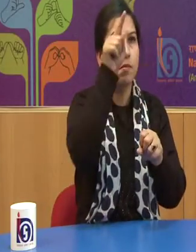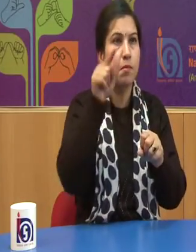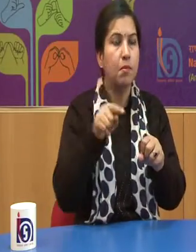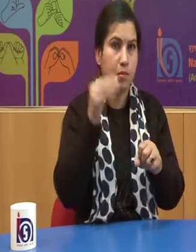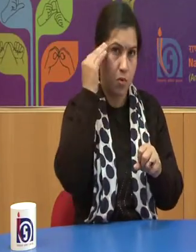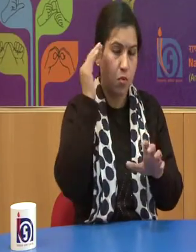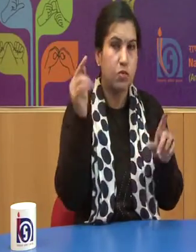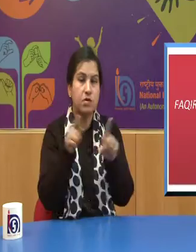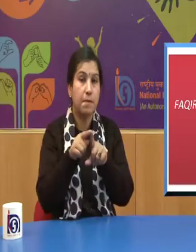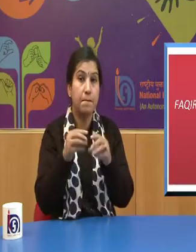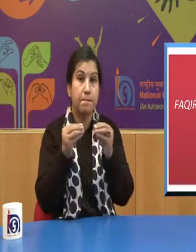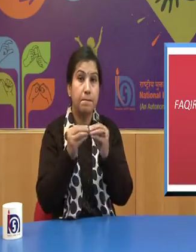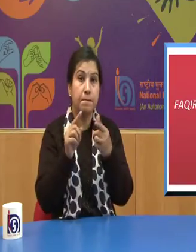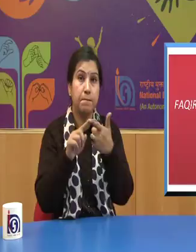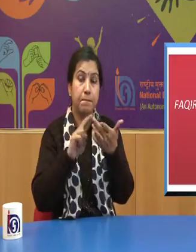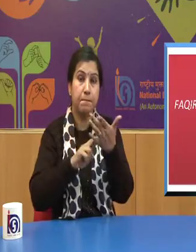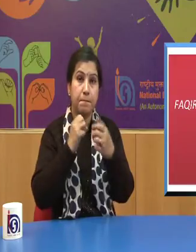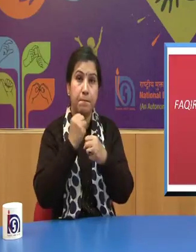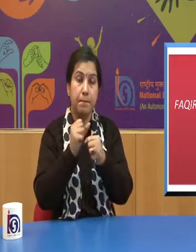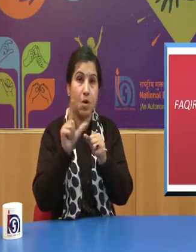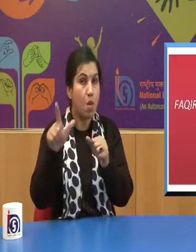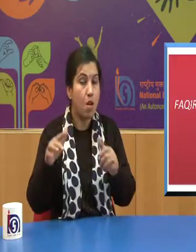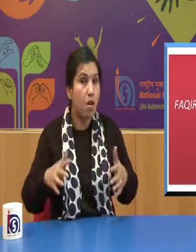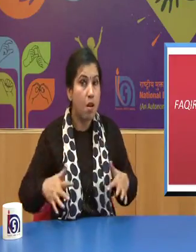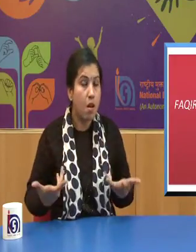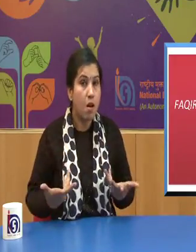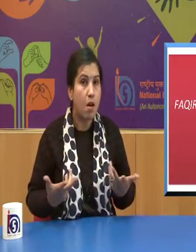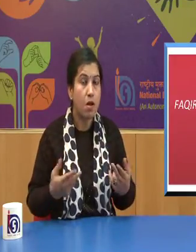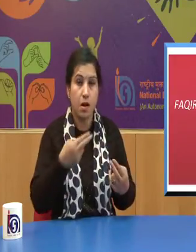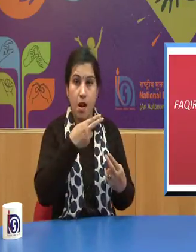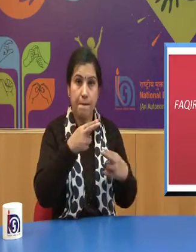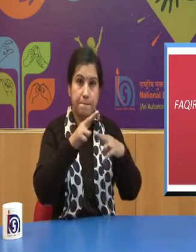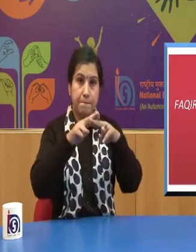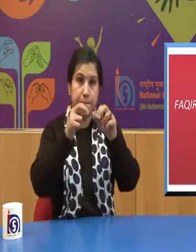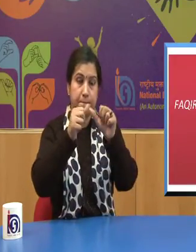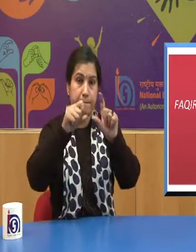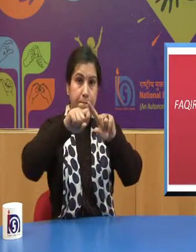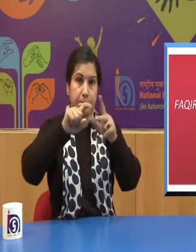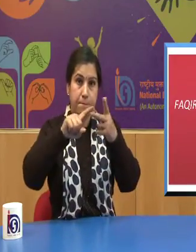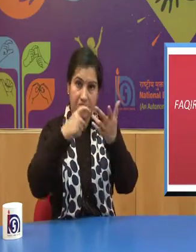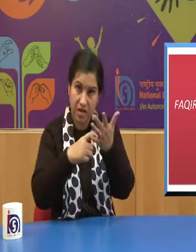Like in Bengal, it was the Fakir and Sannyasi